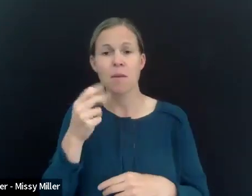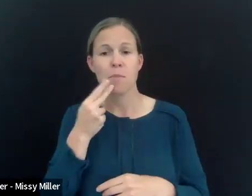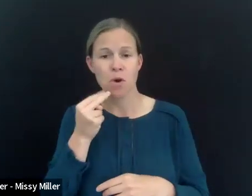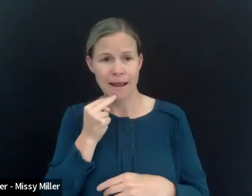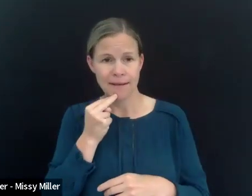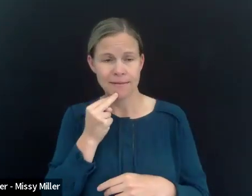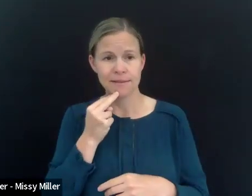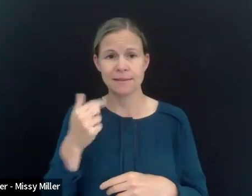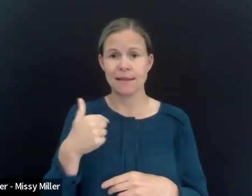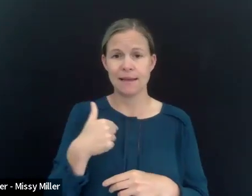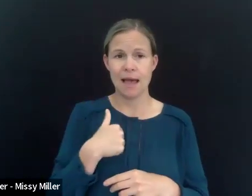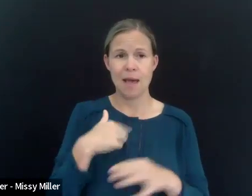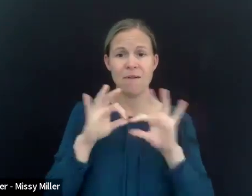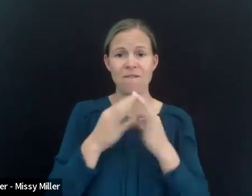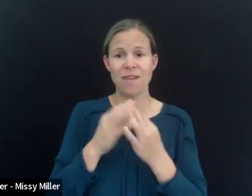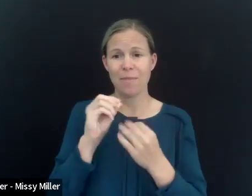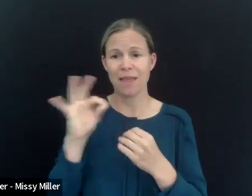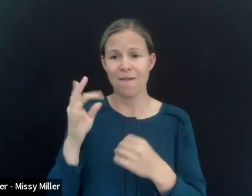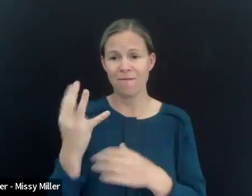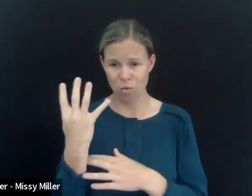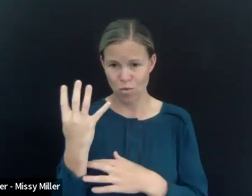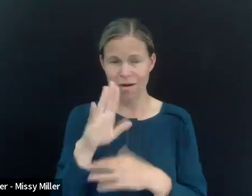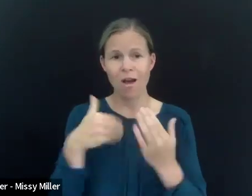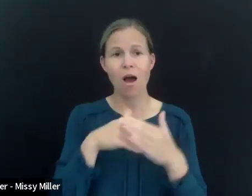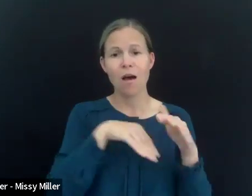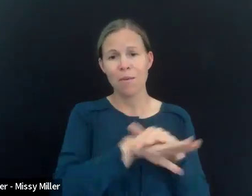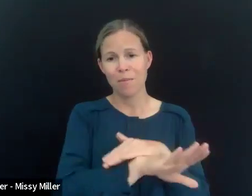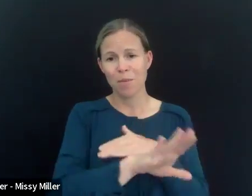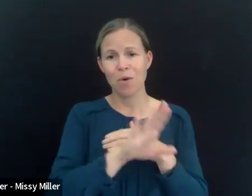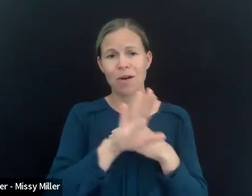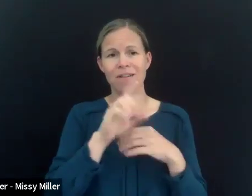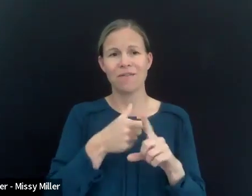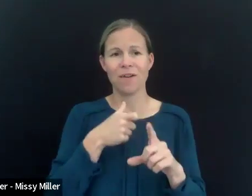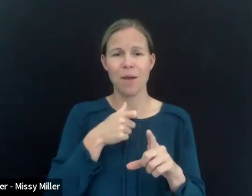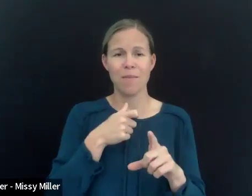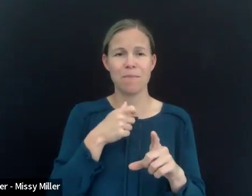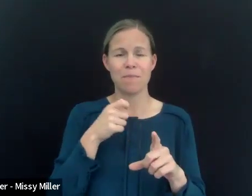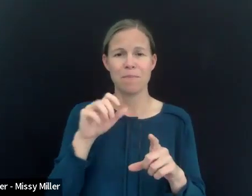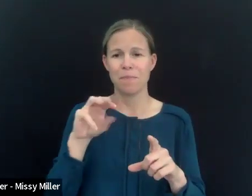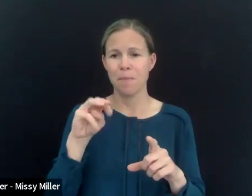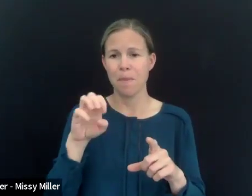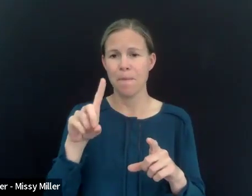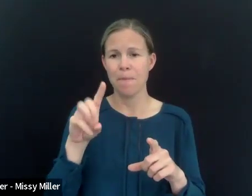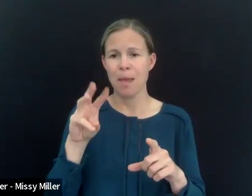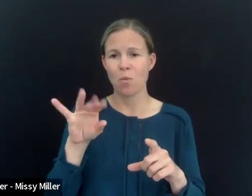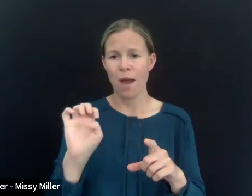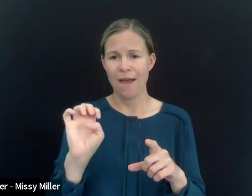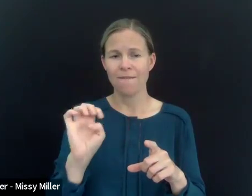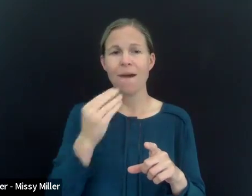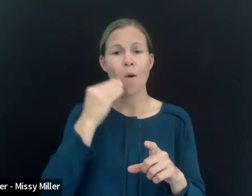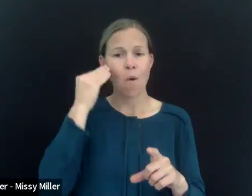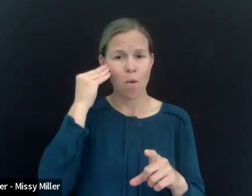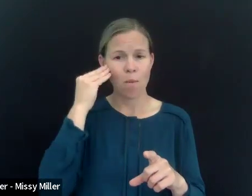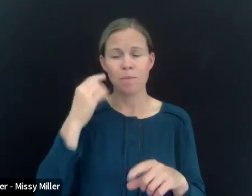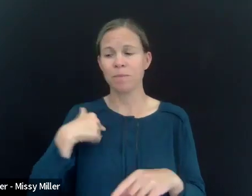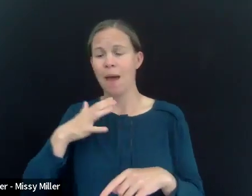of 4 have been born to midwives and birth centers or at home. And my grandma was born to a